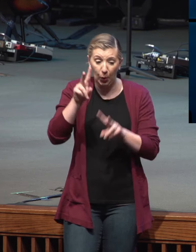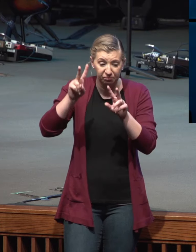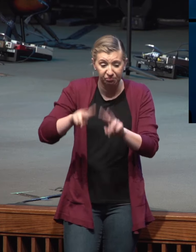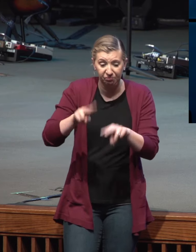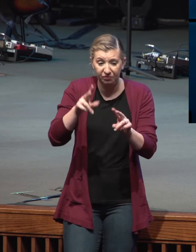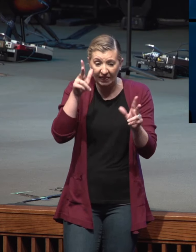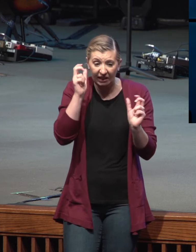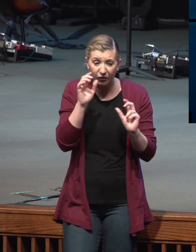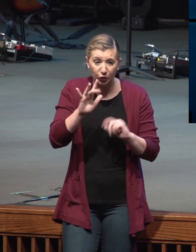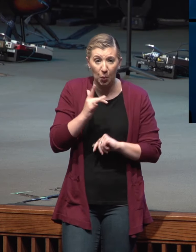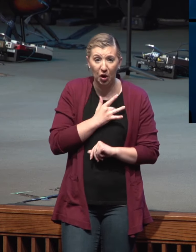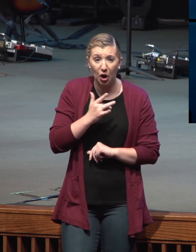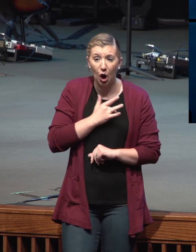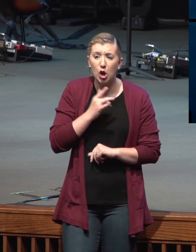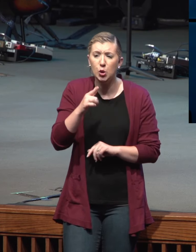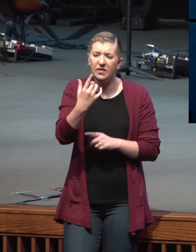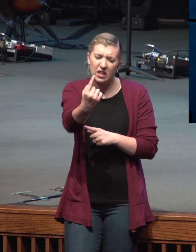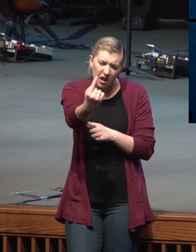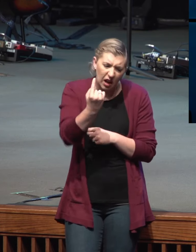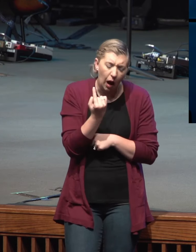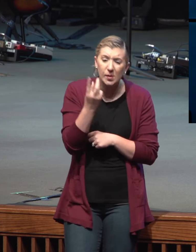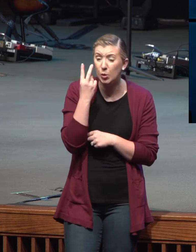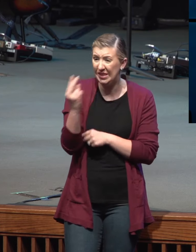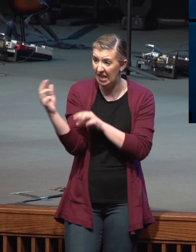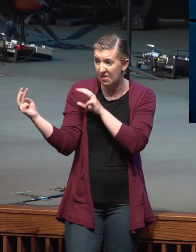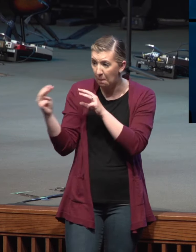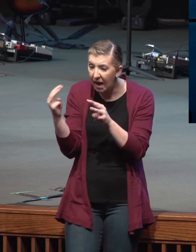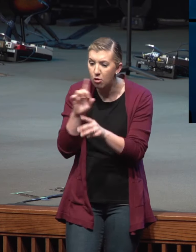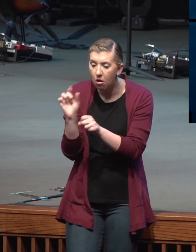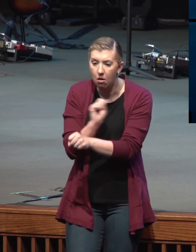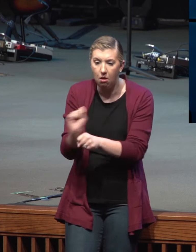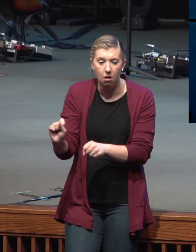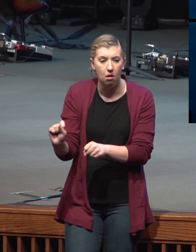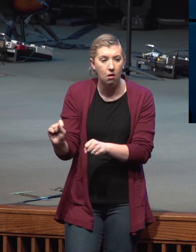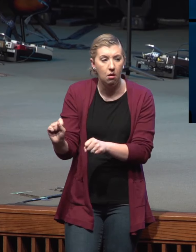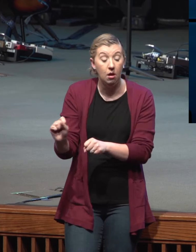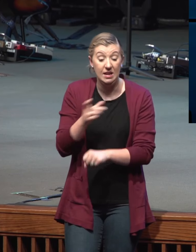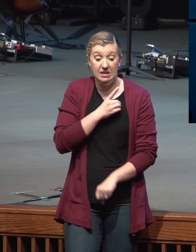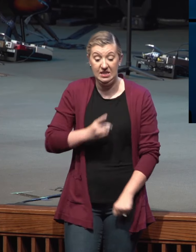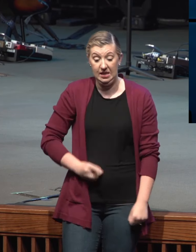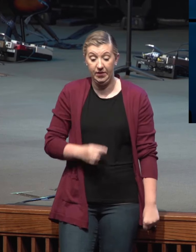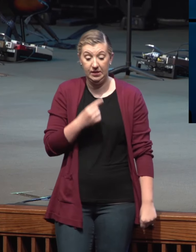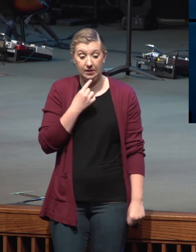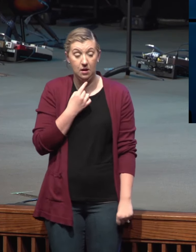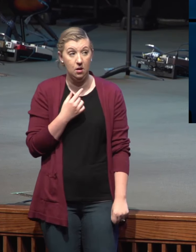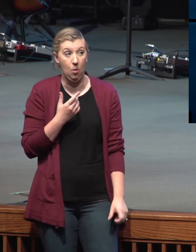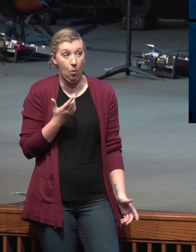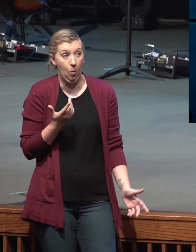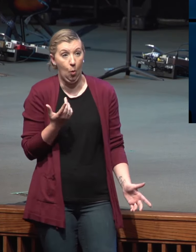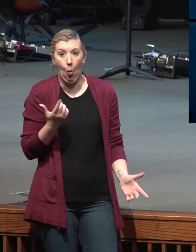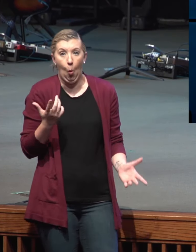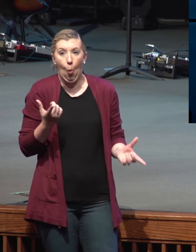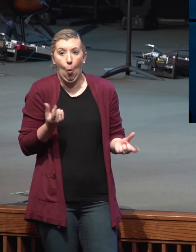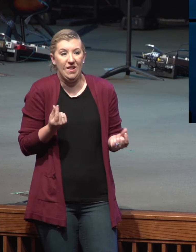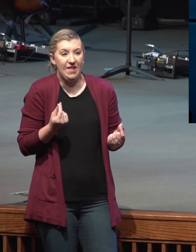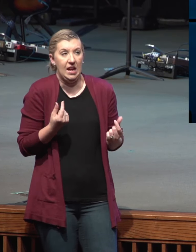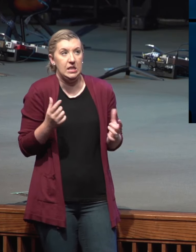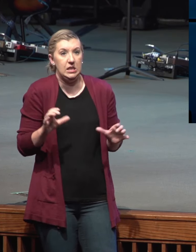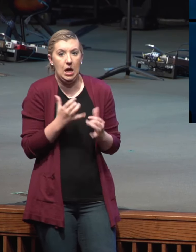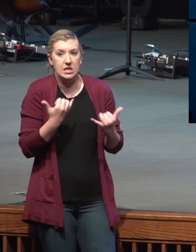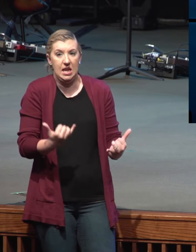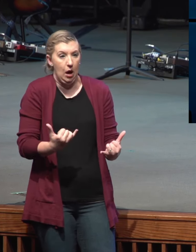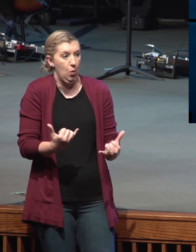evil of your heart, for you have come down to see the battle. And David said, what have I done now?